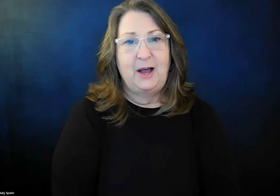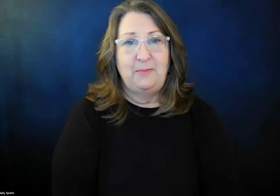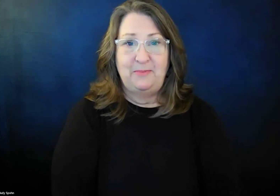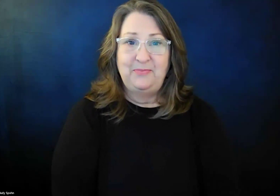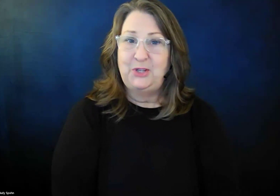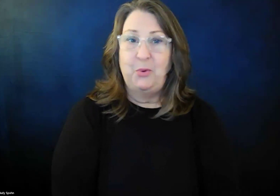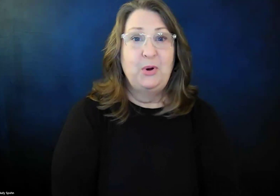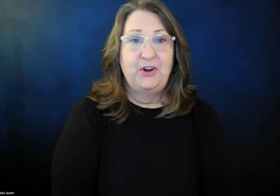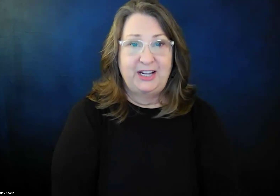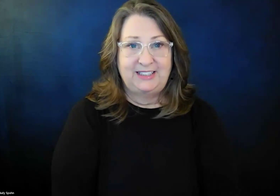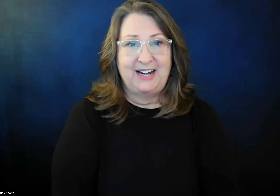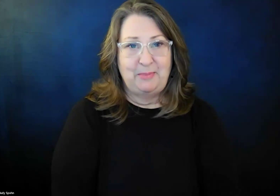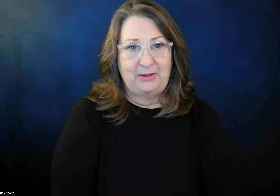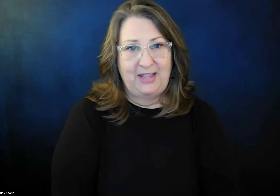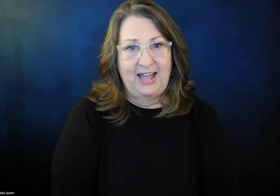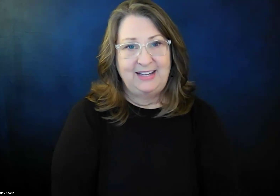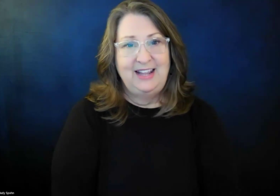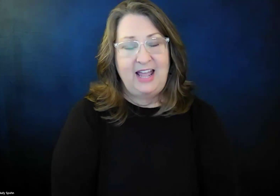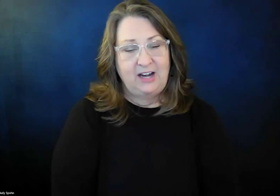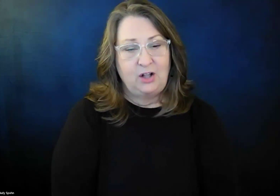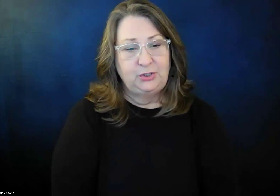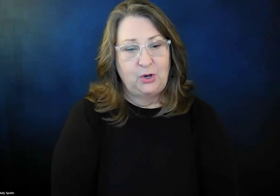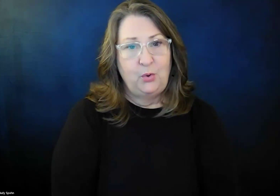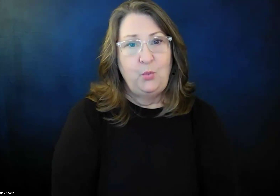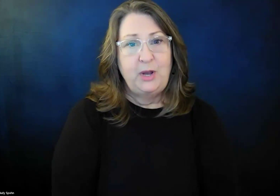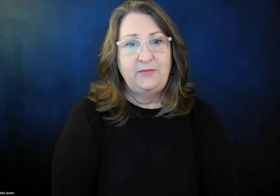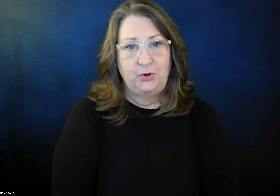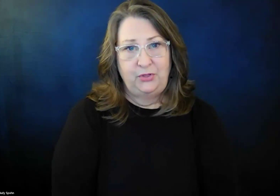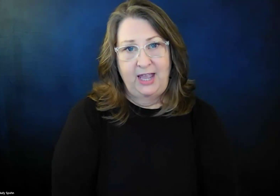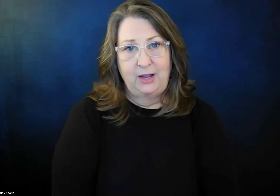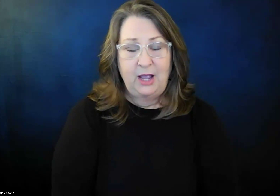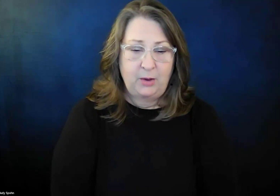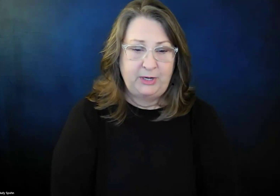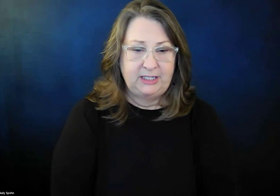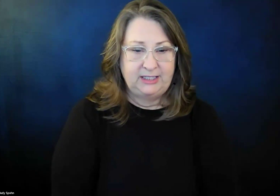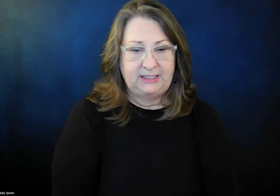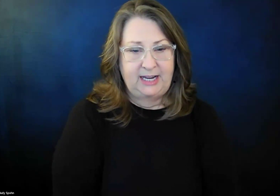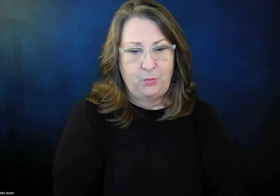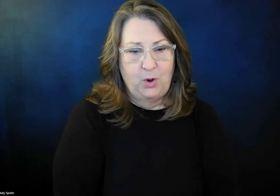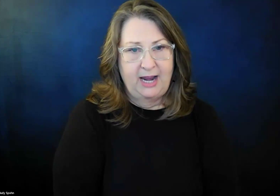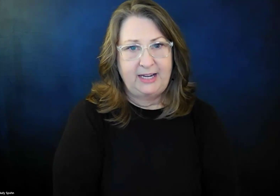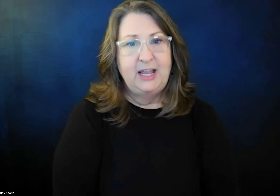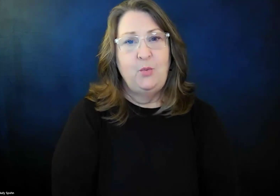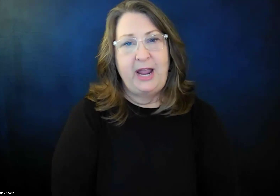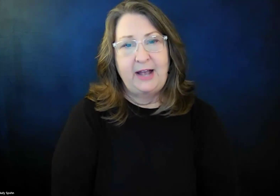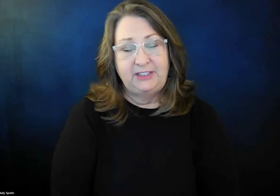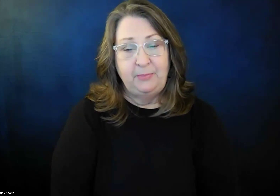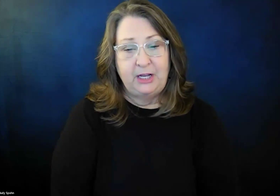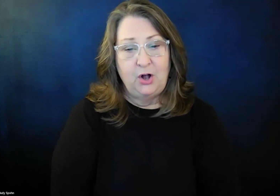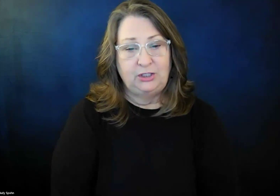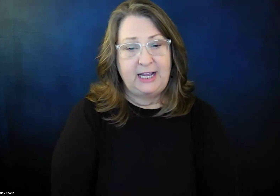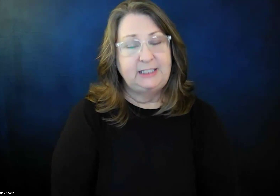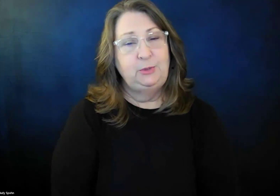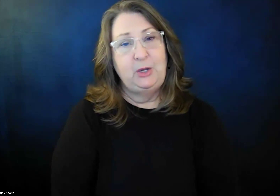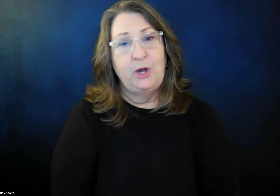And so we were very excited about that. And also, one other thing, we did this statewide. We have